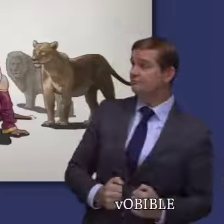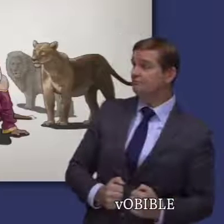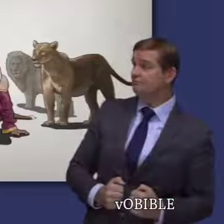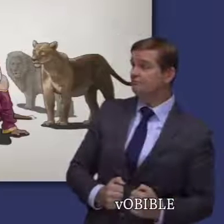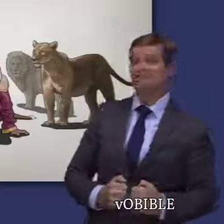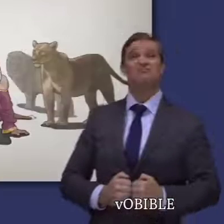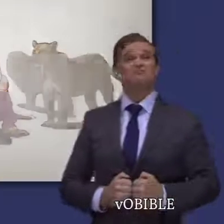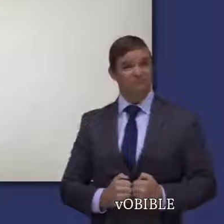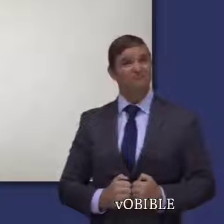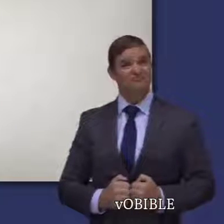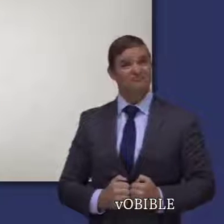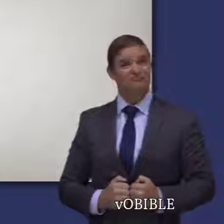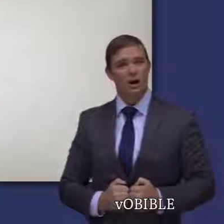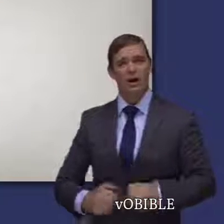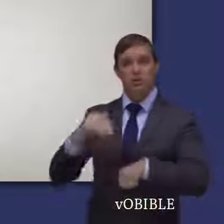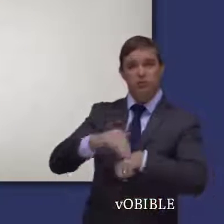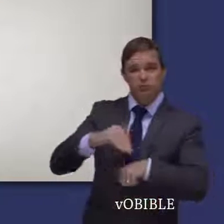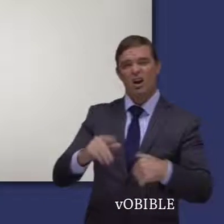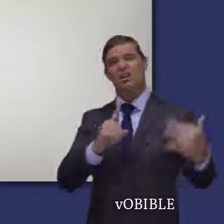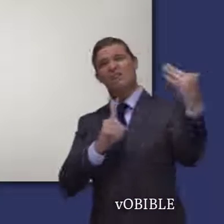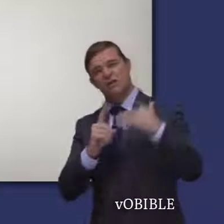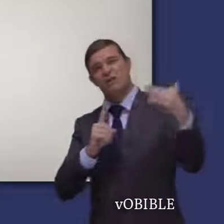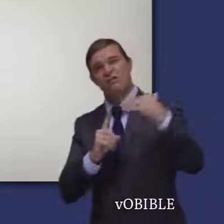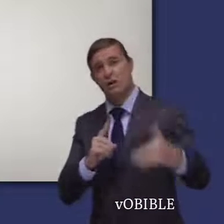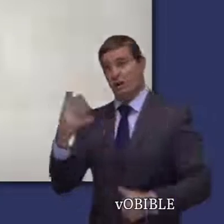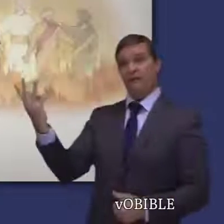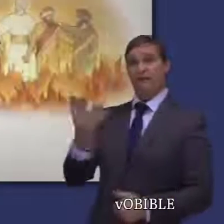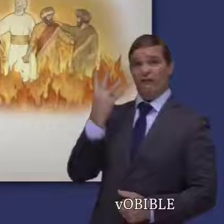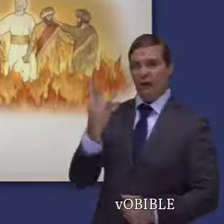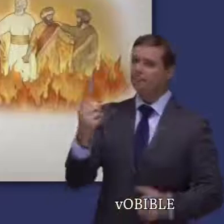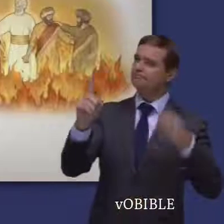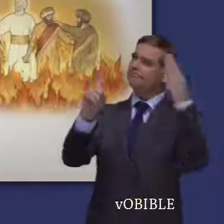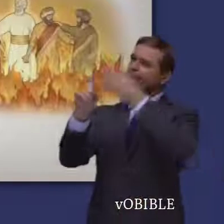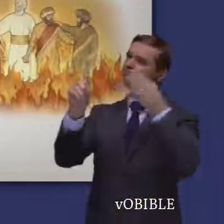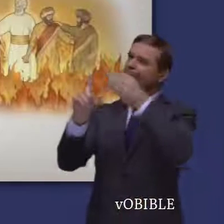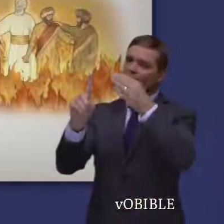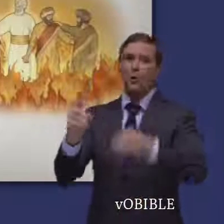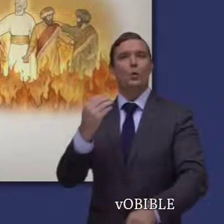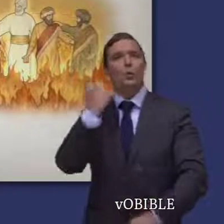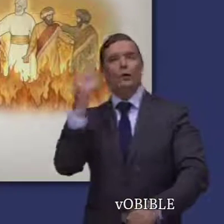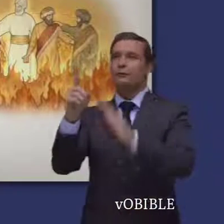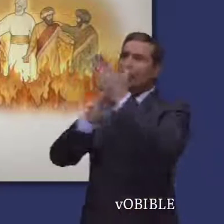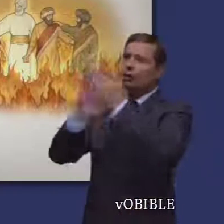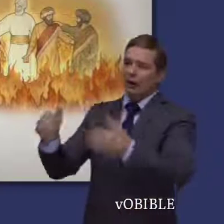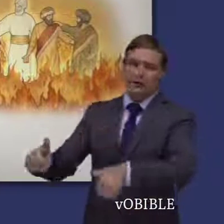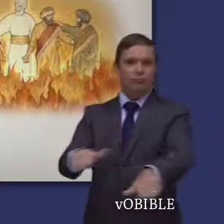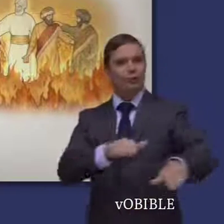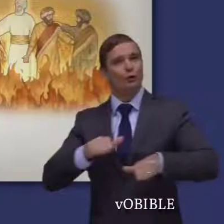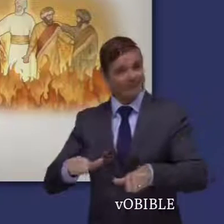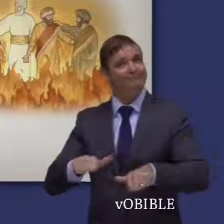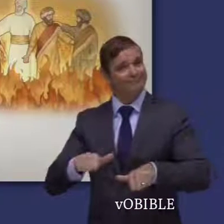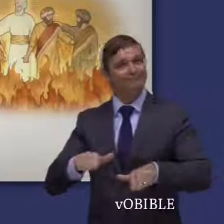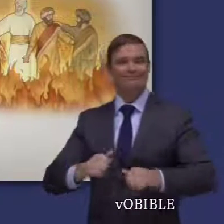a lion's pit. With each test, Daniel and his companions maintain their integrity, and